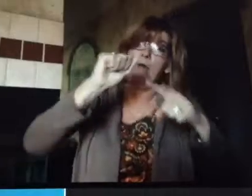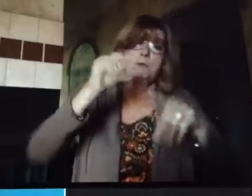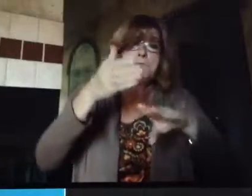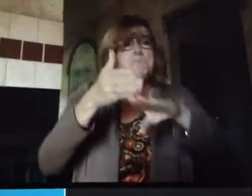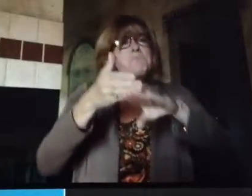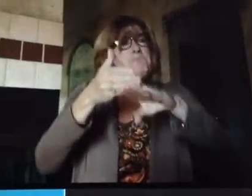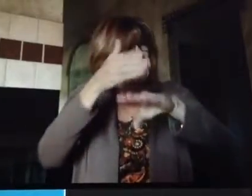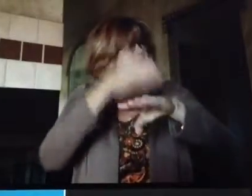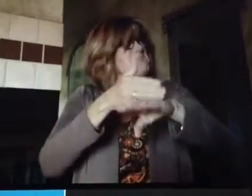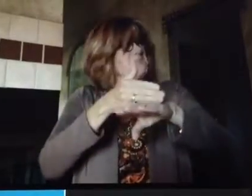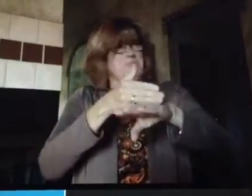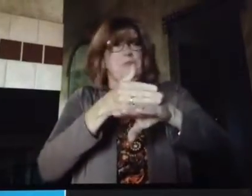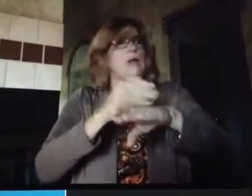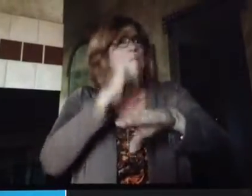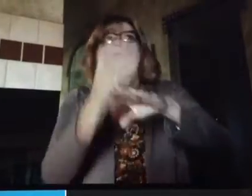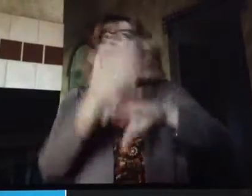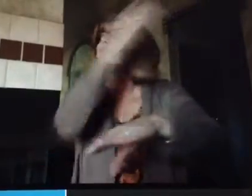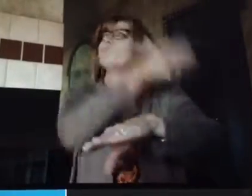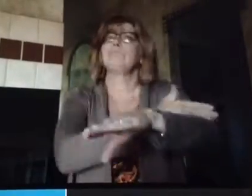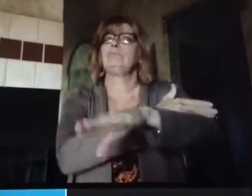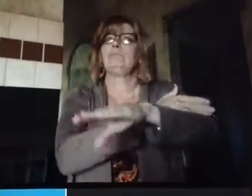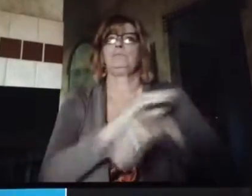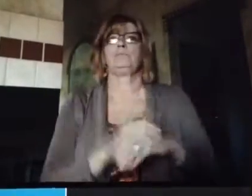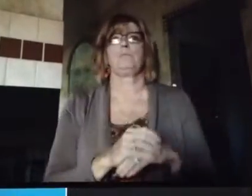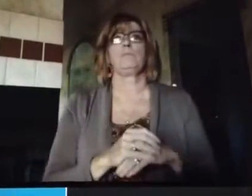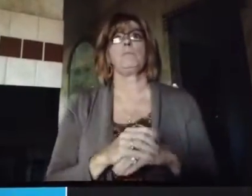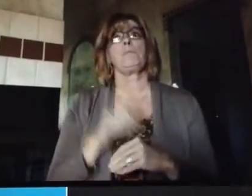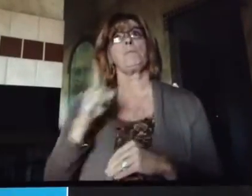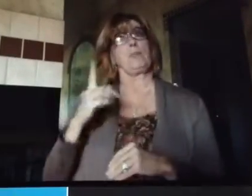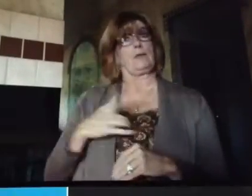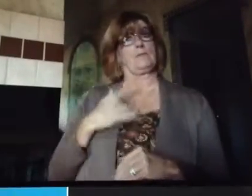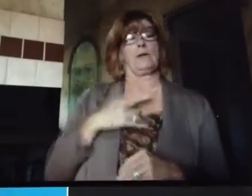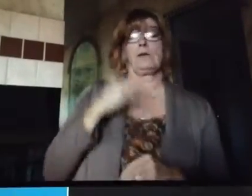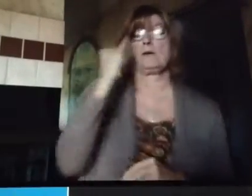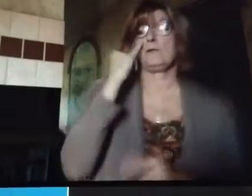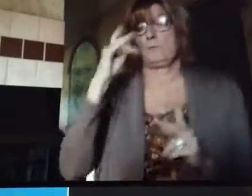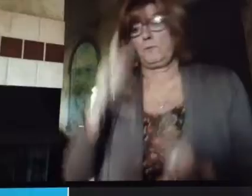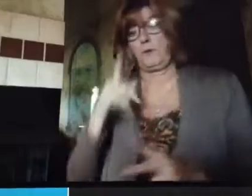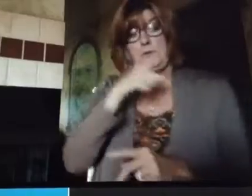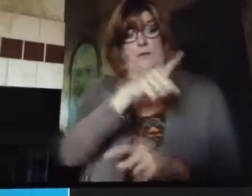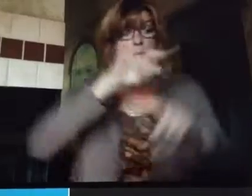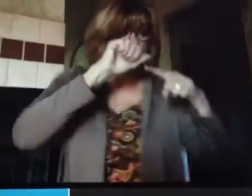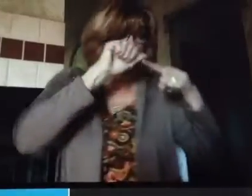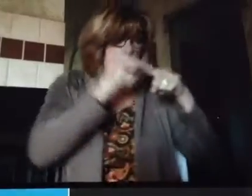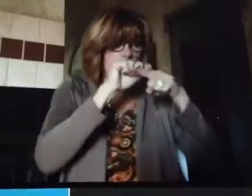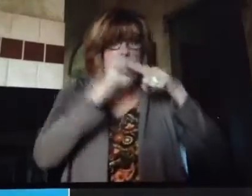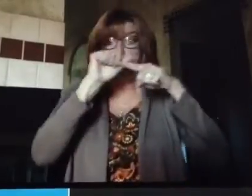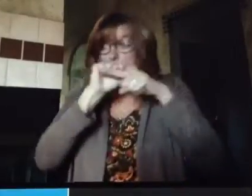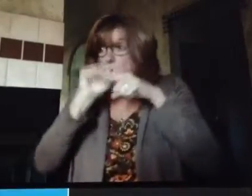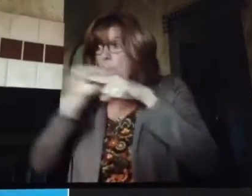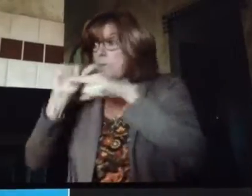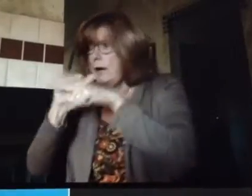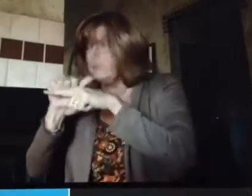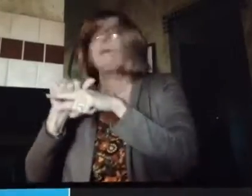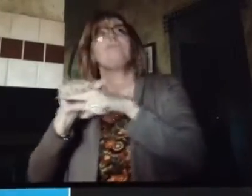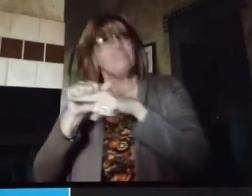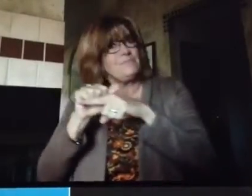If they worked on just one skill a lot, they would improve a little, not drastically, but